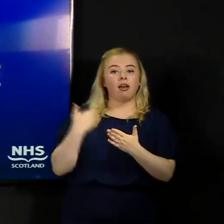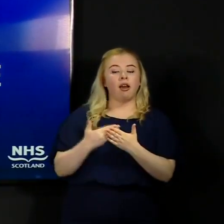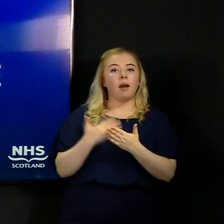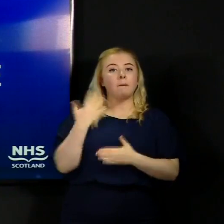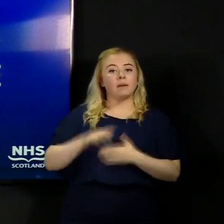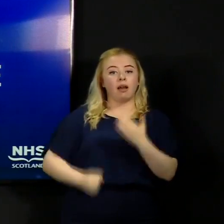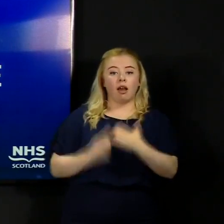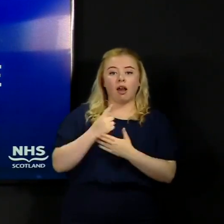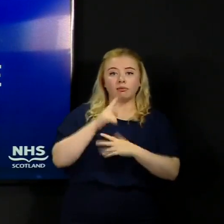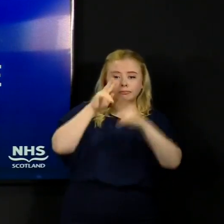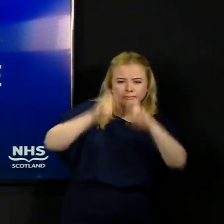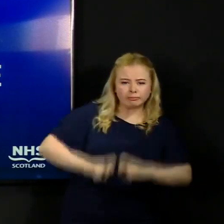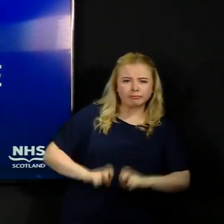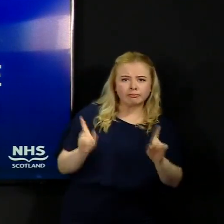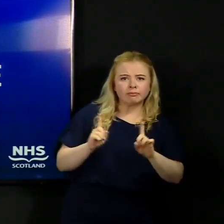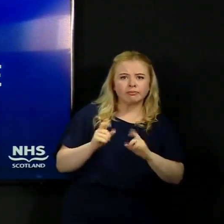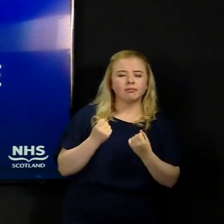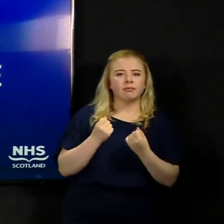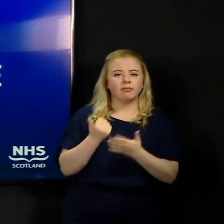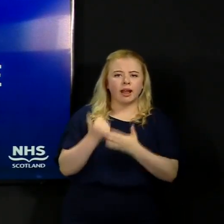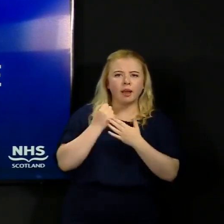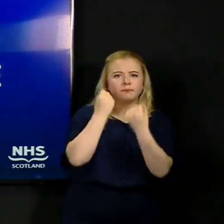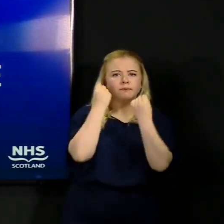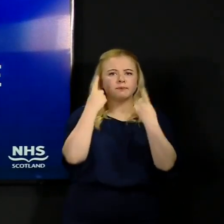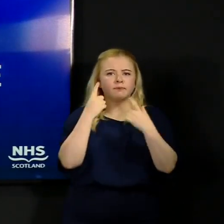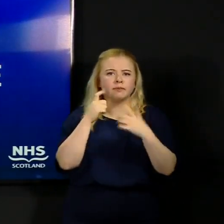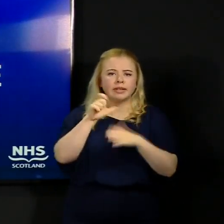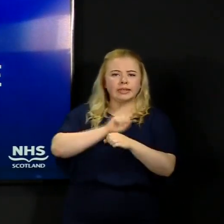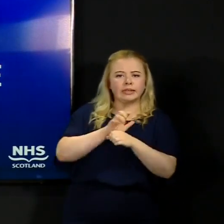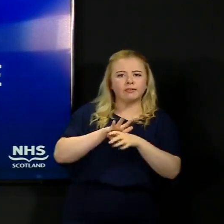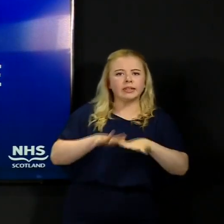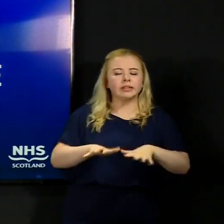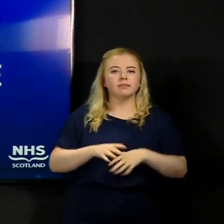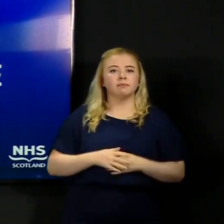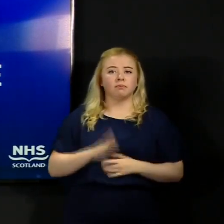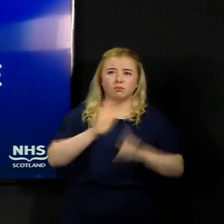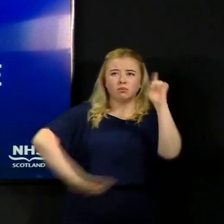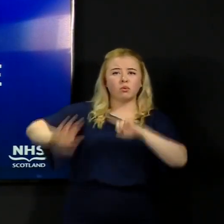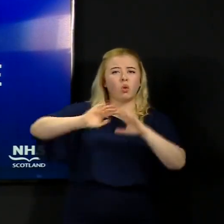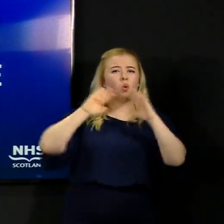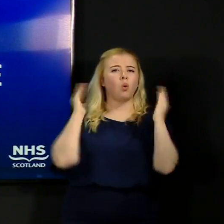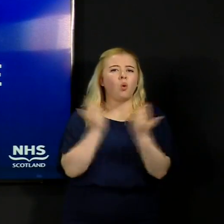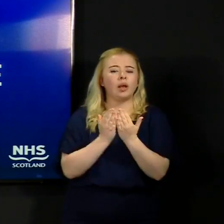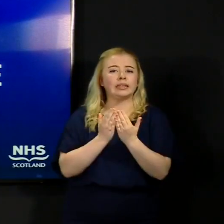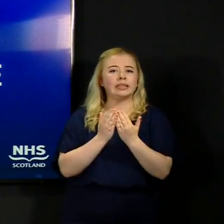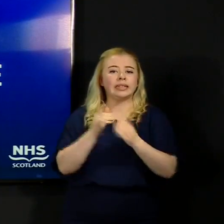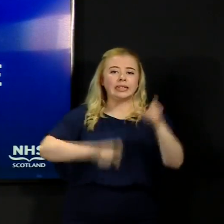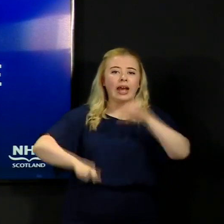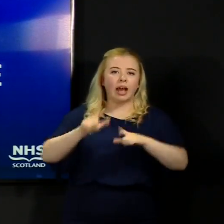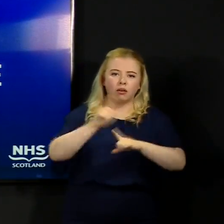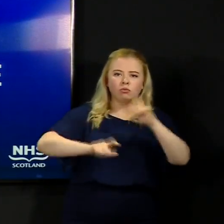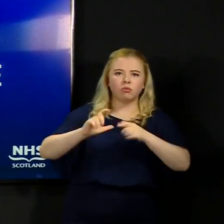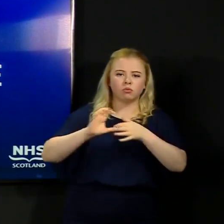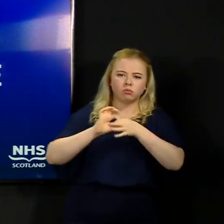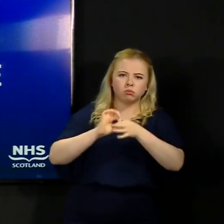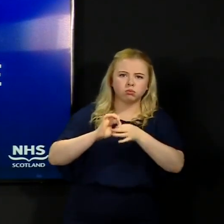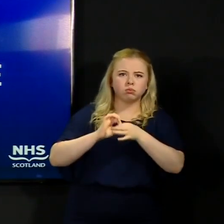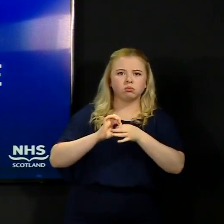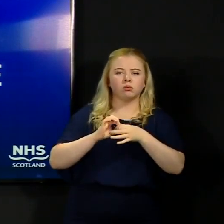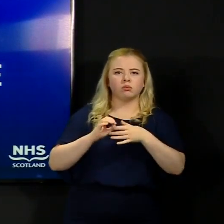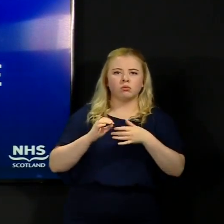our understanding of the virus and how we will seek to defeat it. All around the world, the scientific community are working together at an